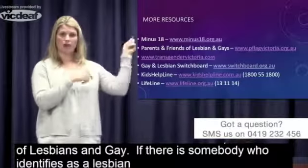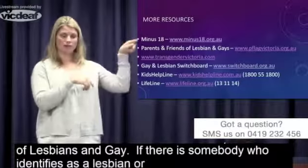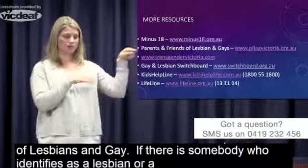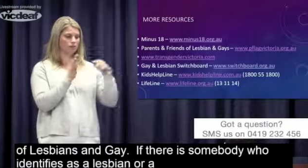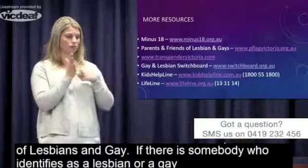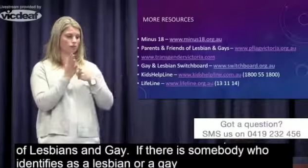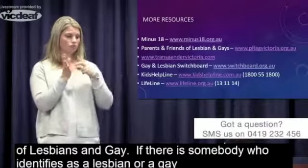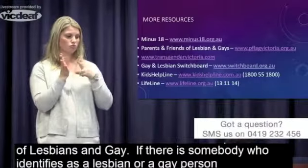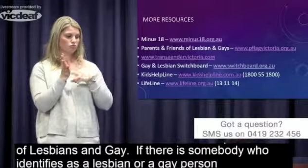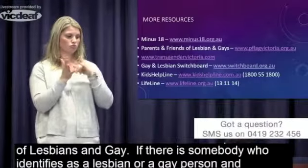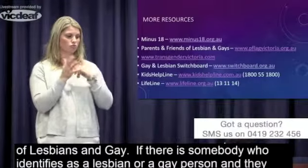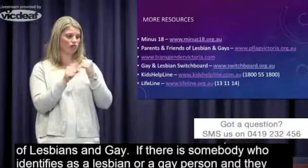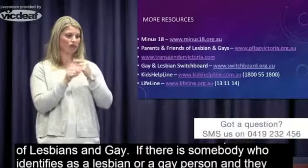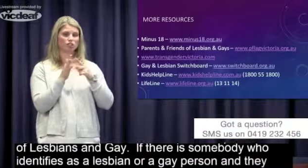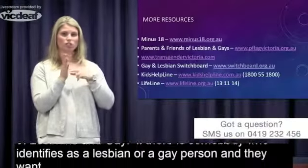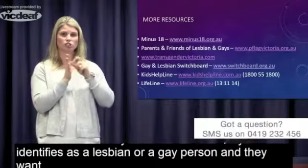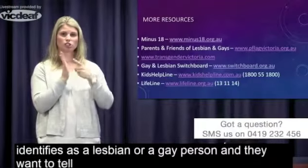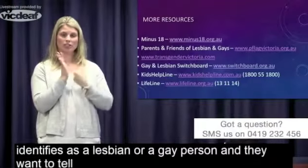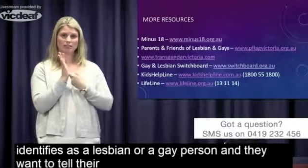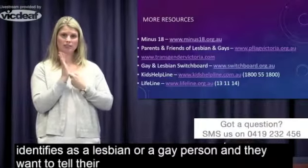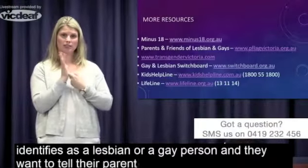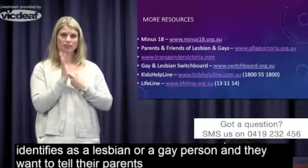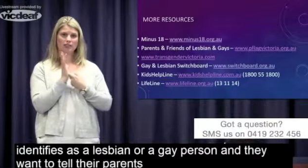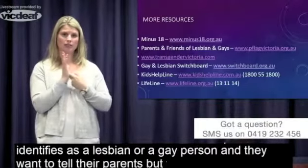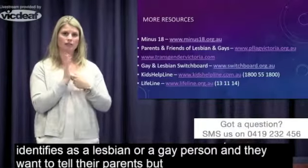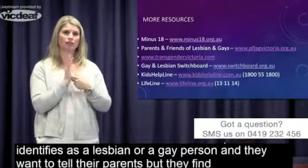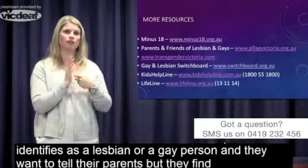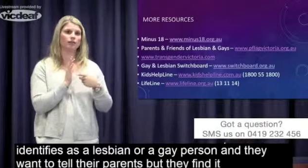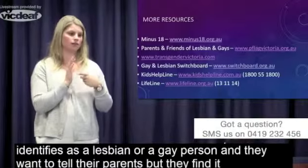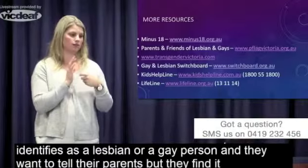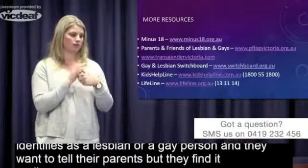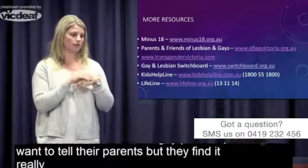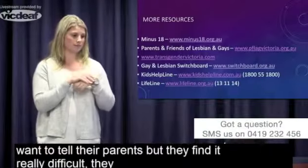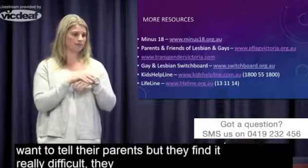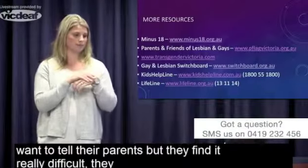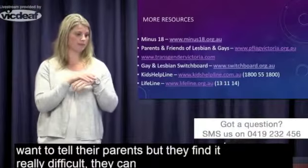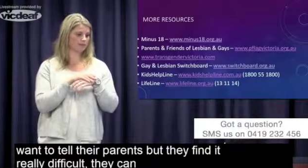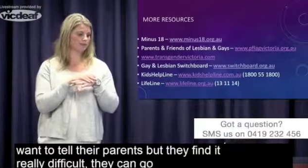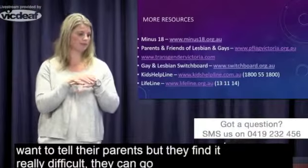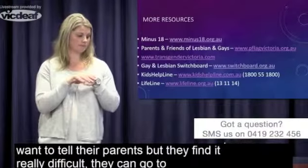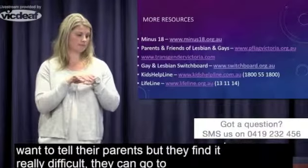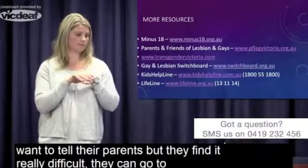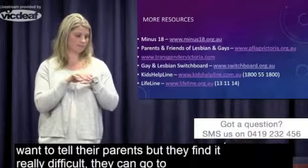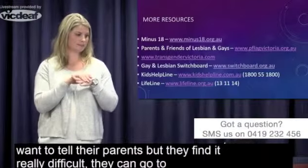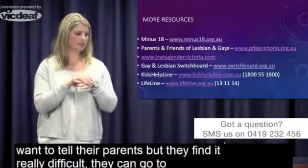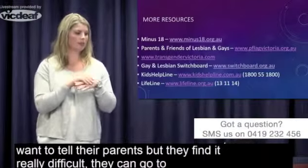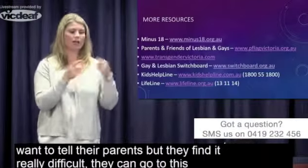really difficult, then they can go to the parents and friends of lesbians and gays website to find out more information.